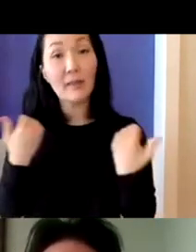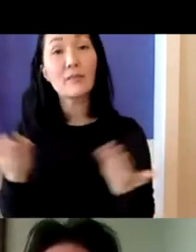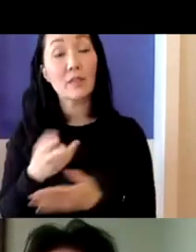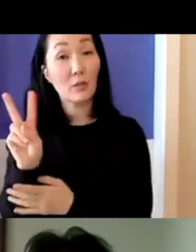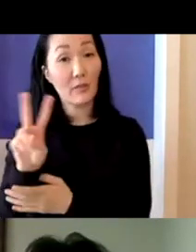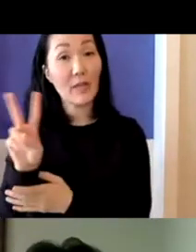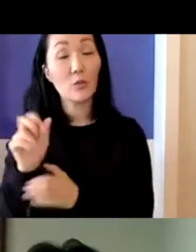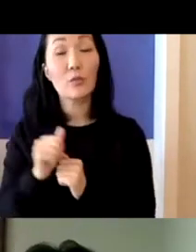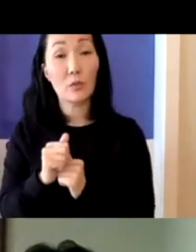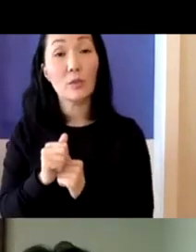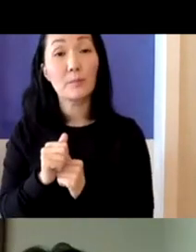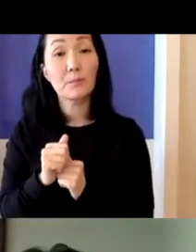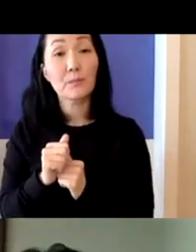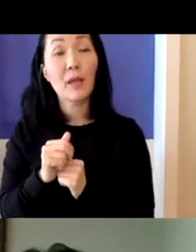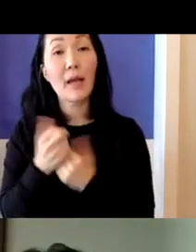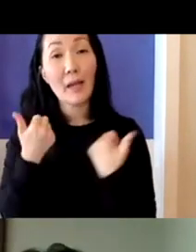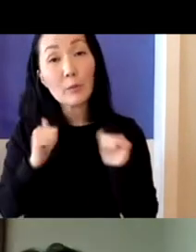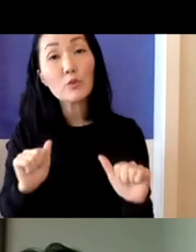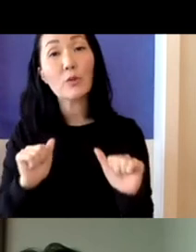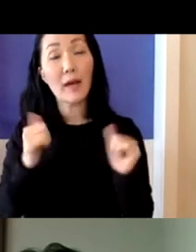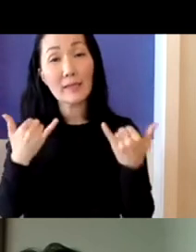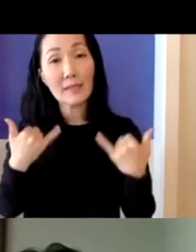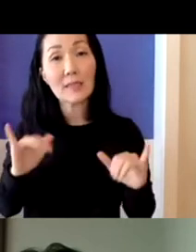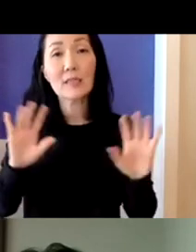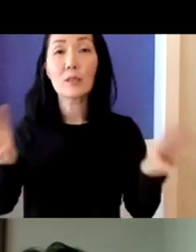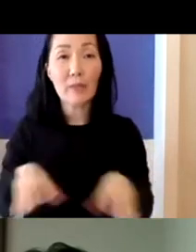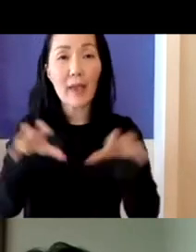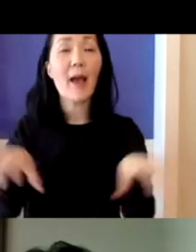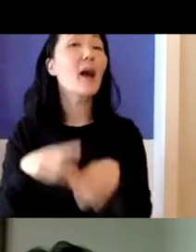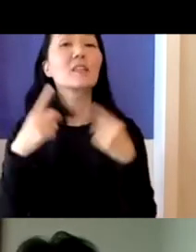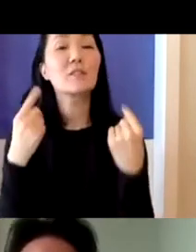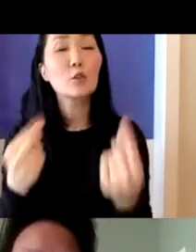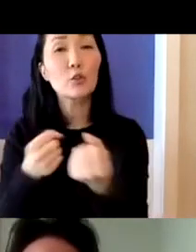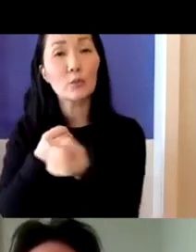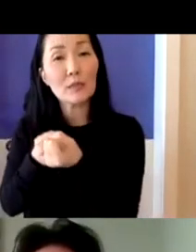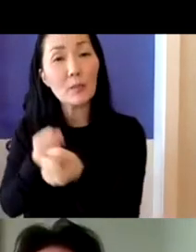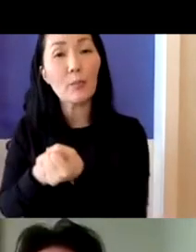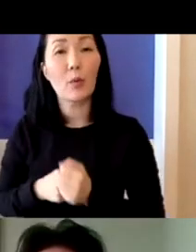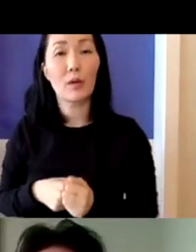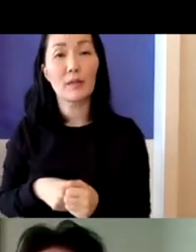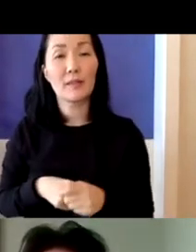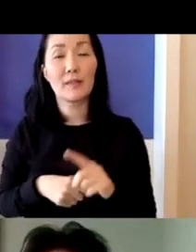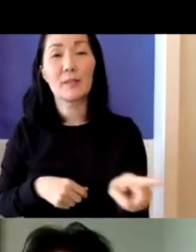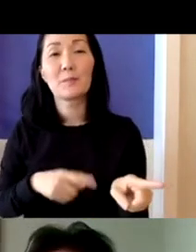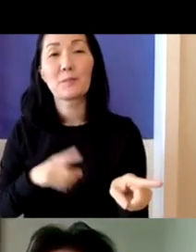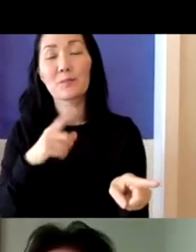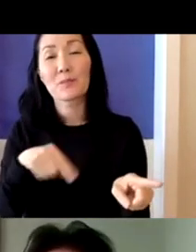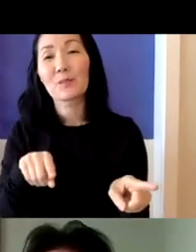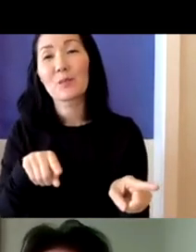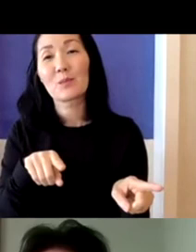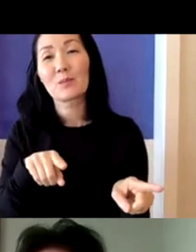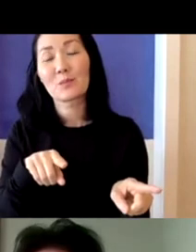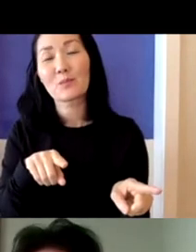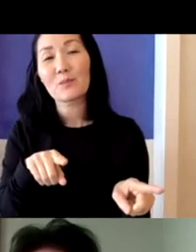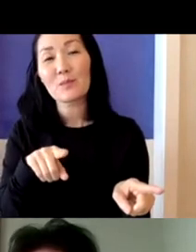organization that, you know, hopefully you can all keep their feet to the fire and ensure that they continue the work that,